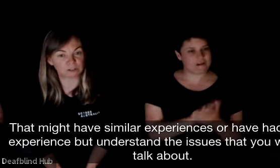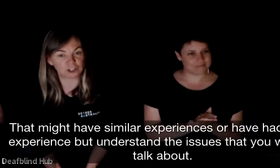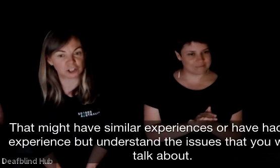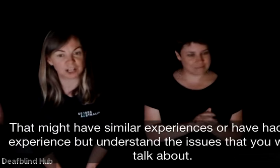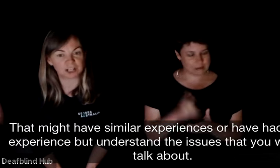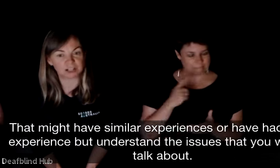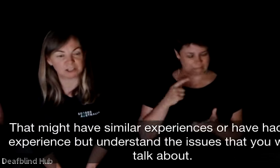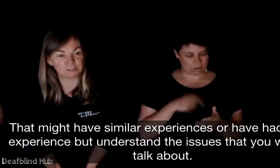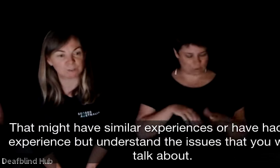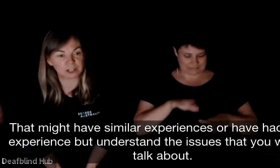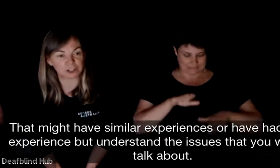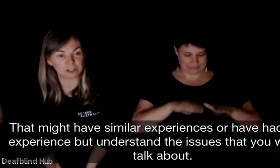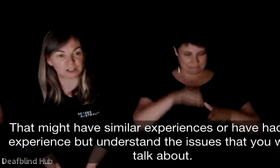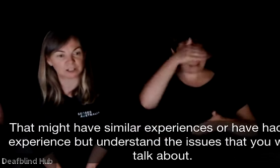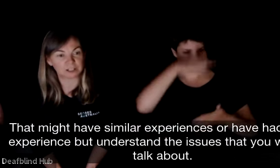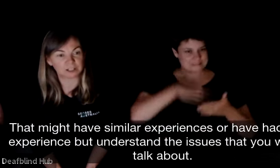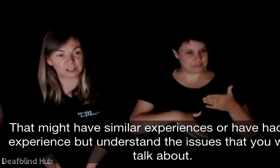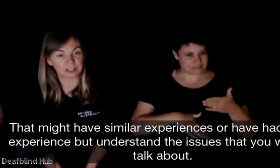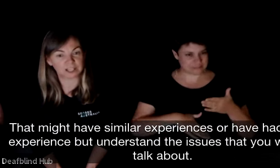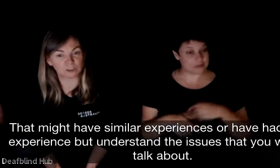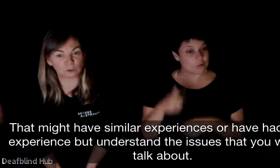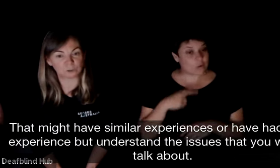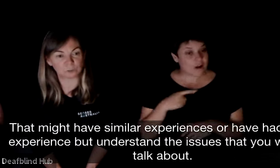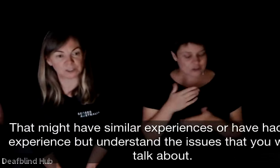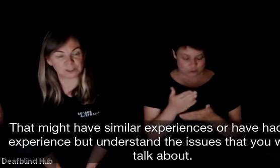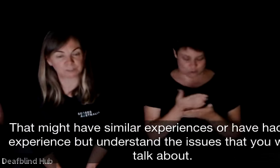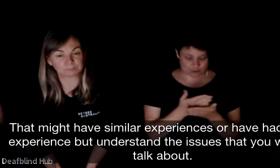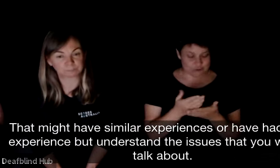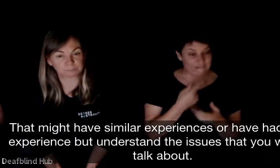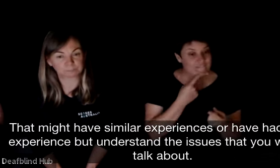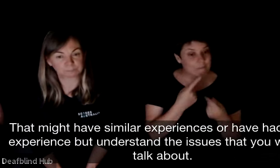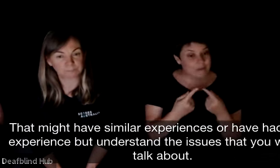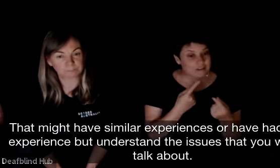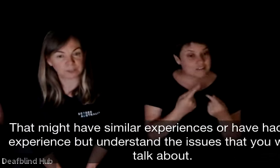to share information and learn with.